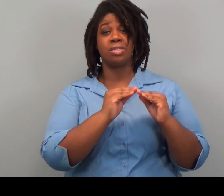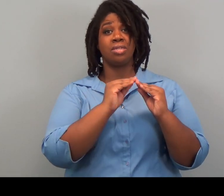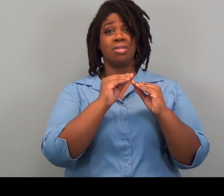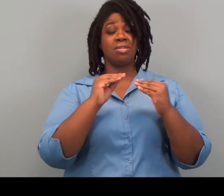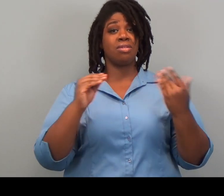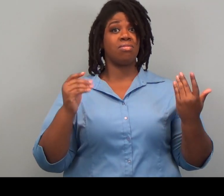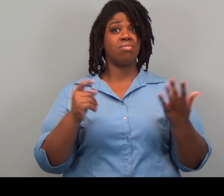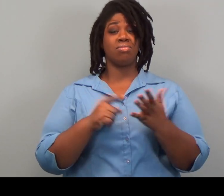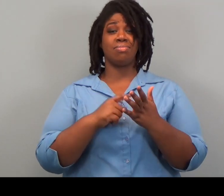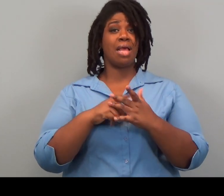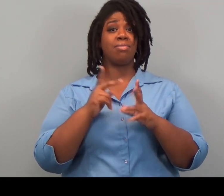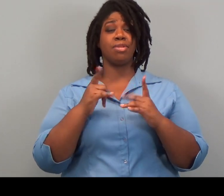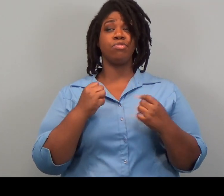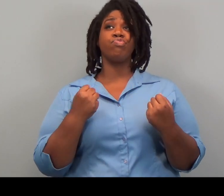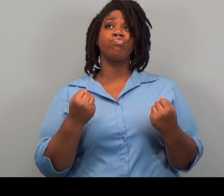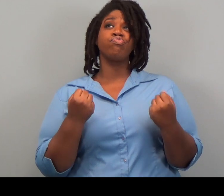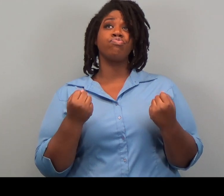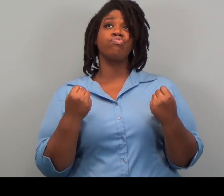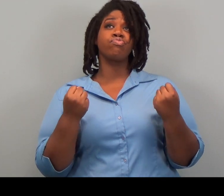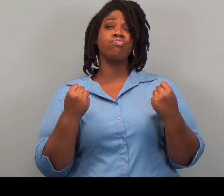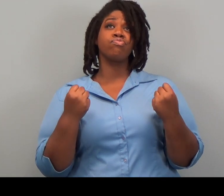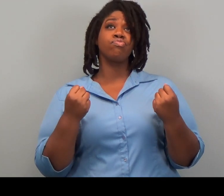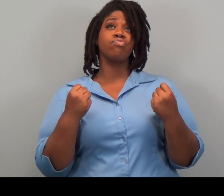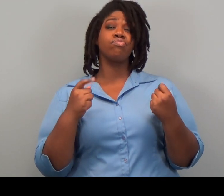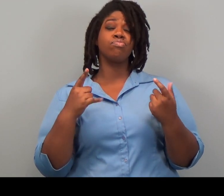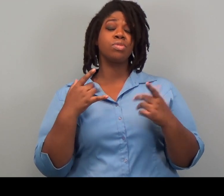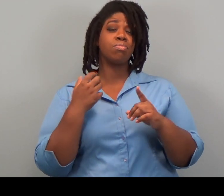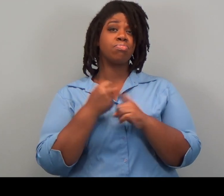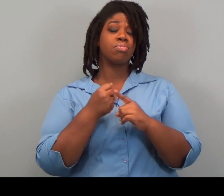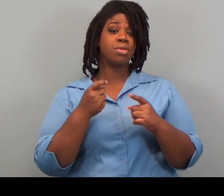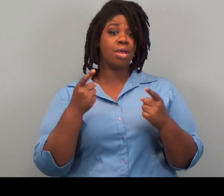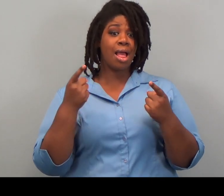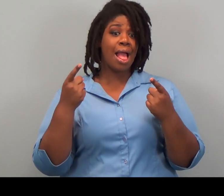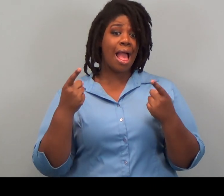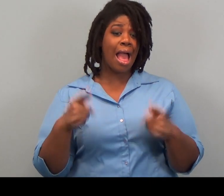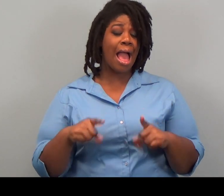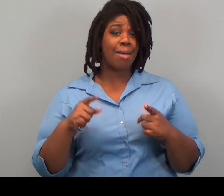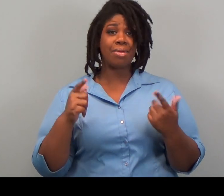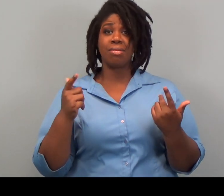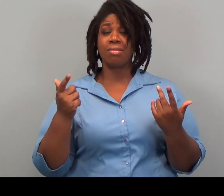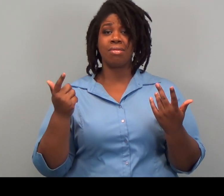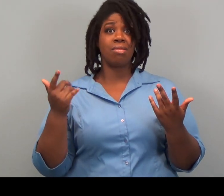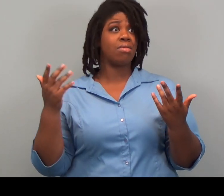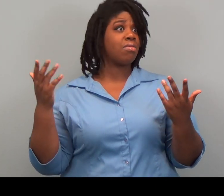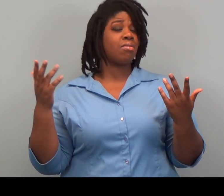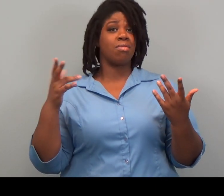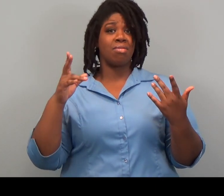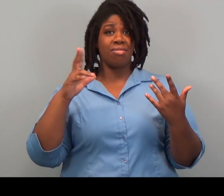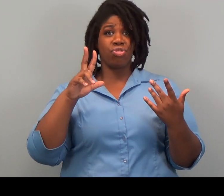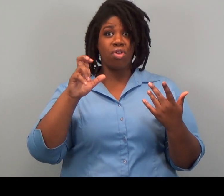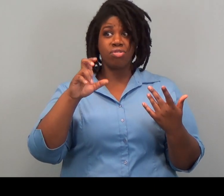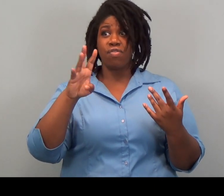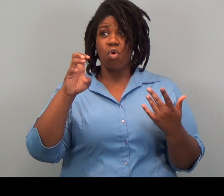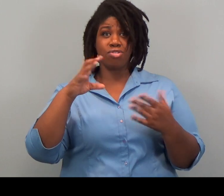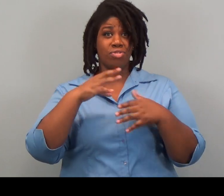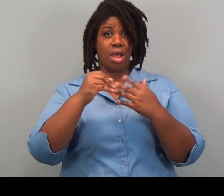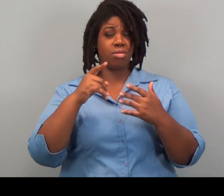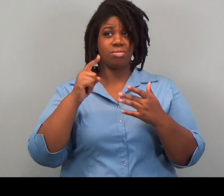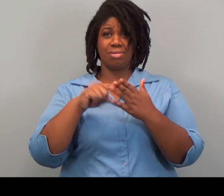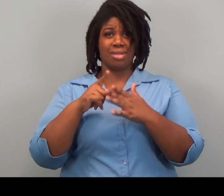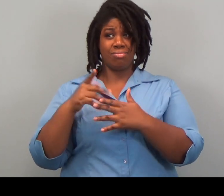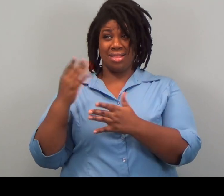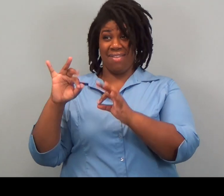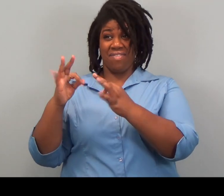can be, you know, trucking right along, something happens, $300-$400, that will throw a family's budget off